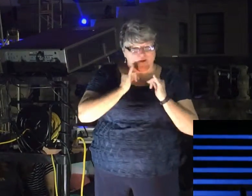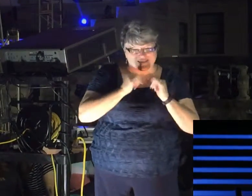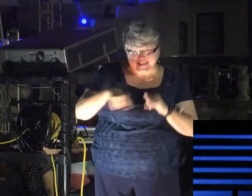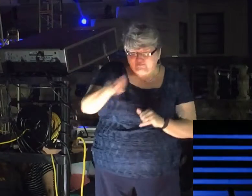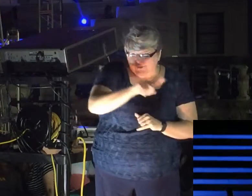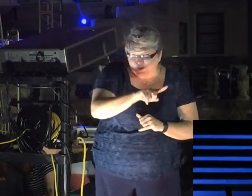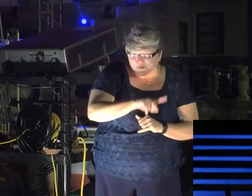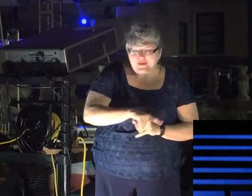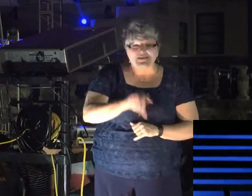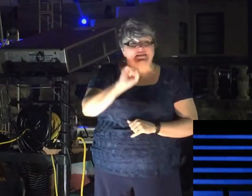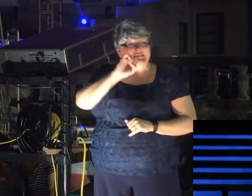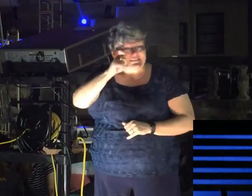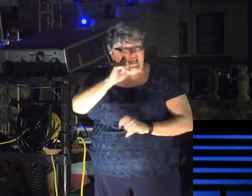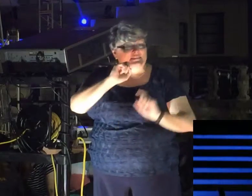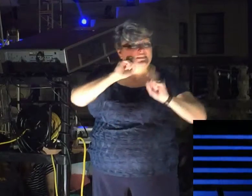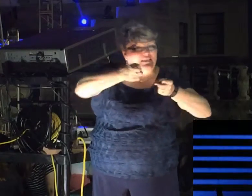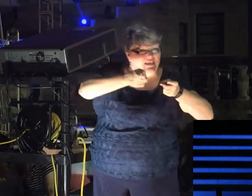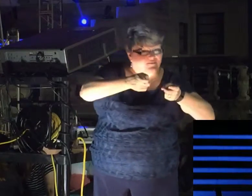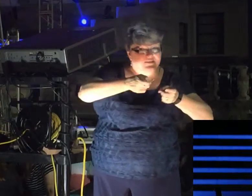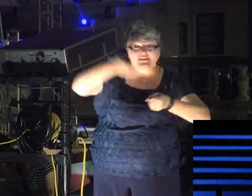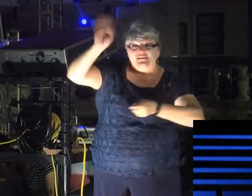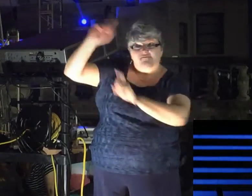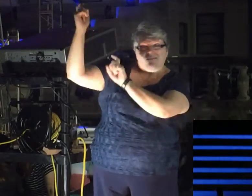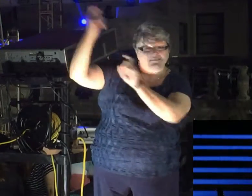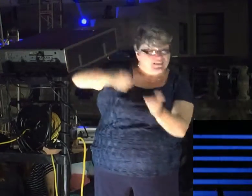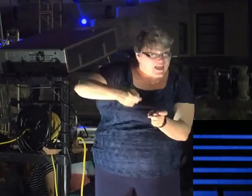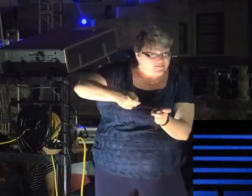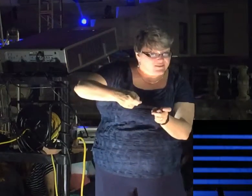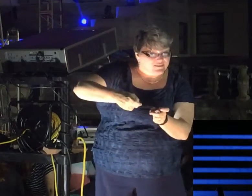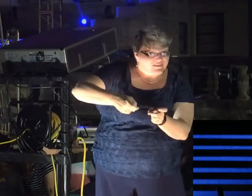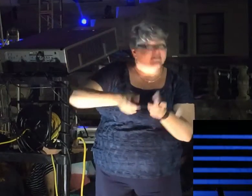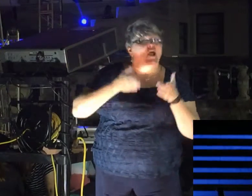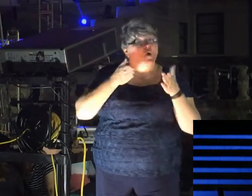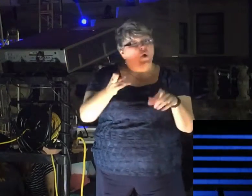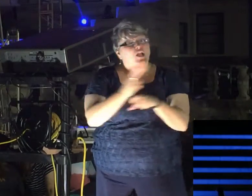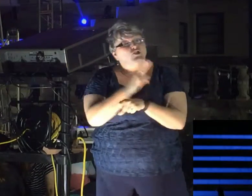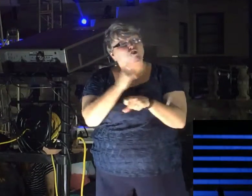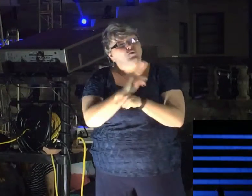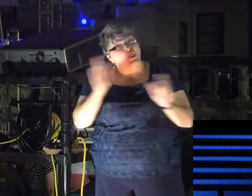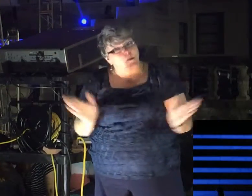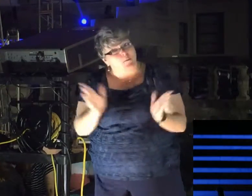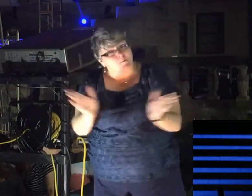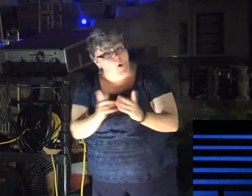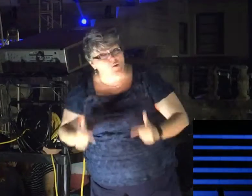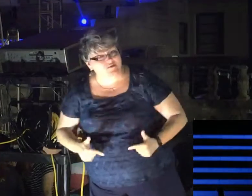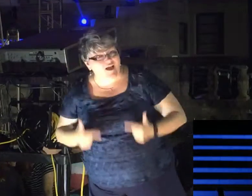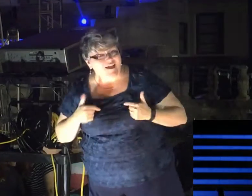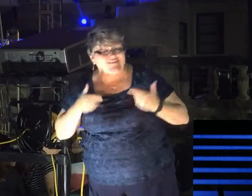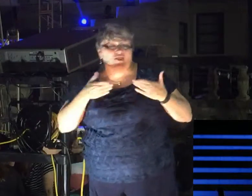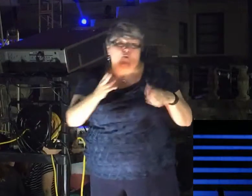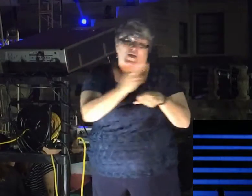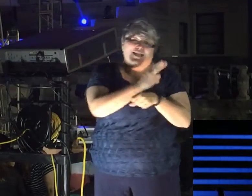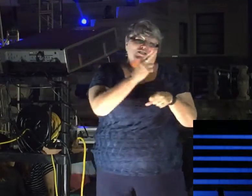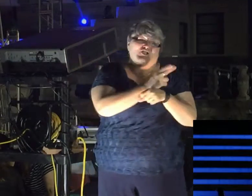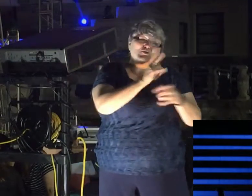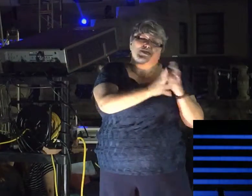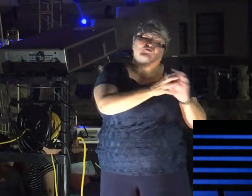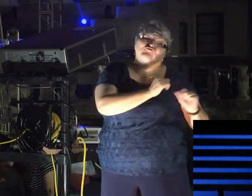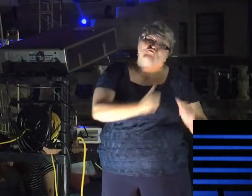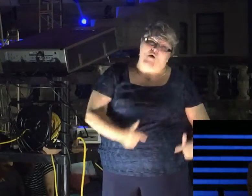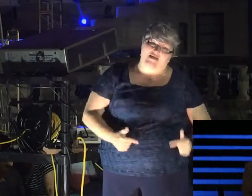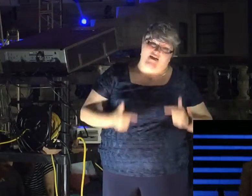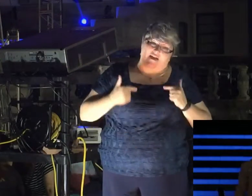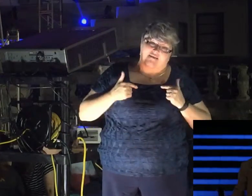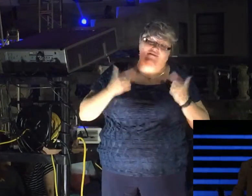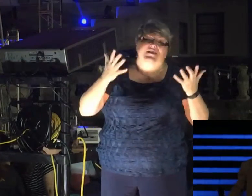you. Right? Sex is a gift. It's a gift from God. There's ways to use it that promote life, and there's ways